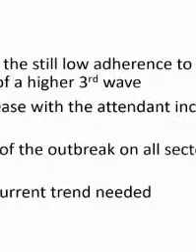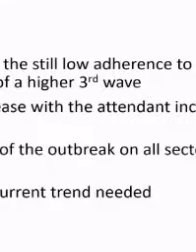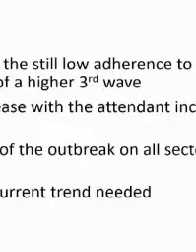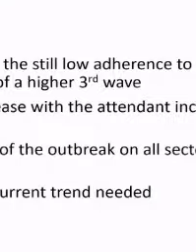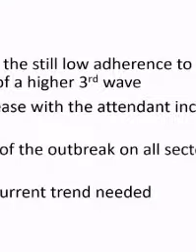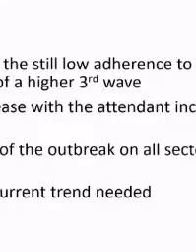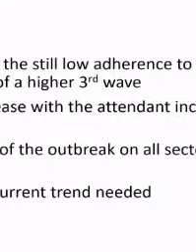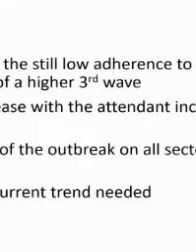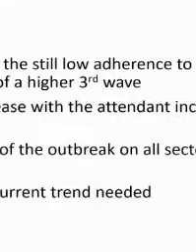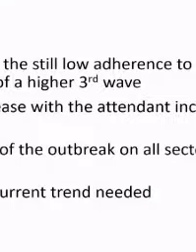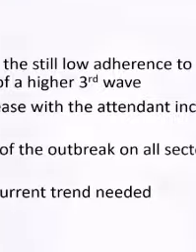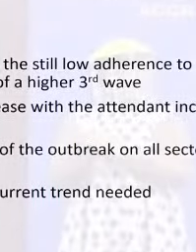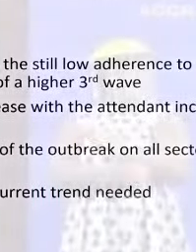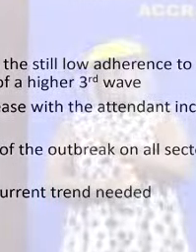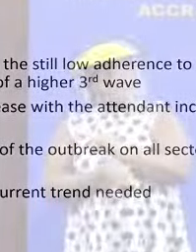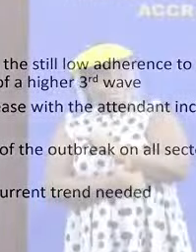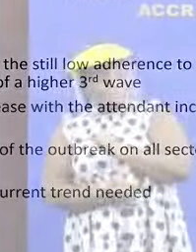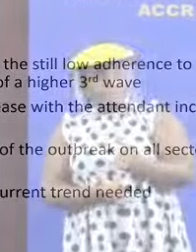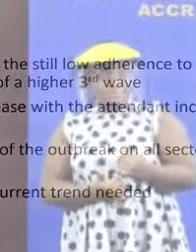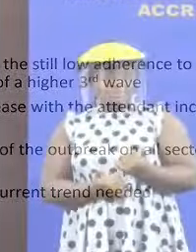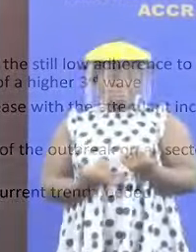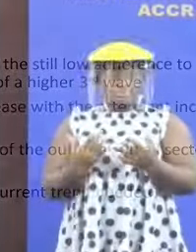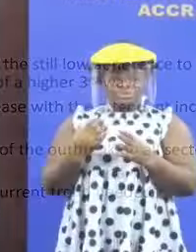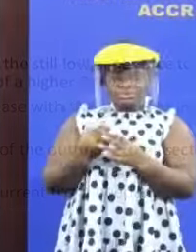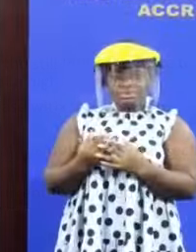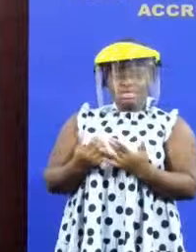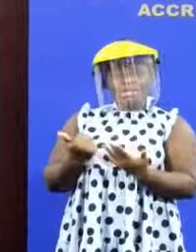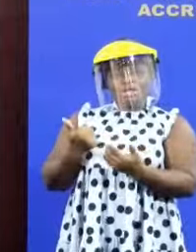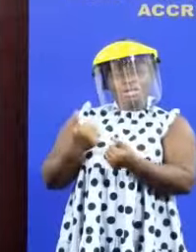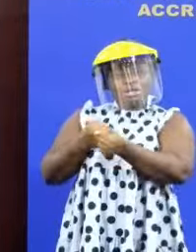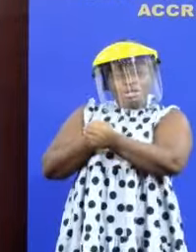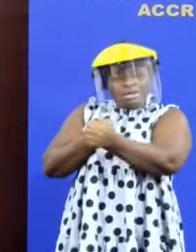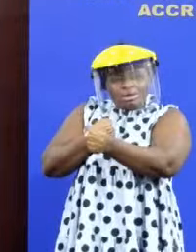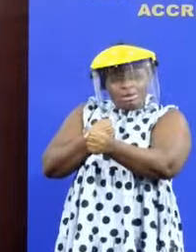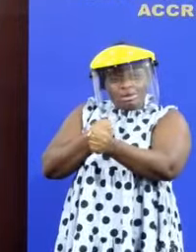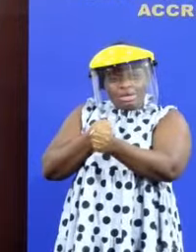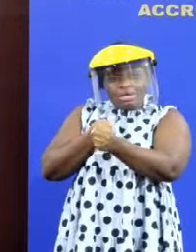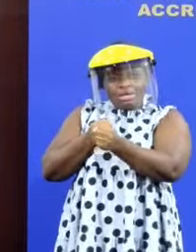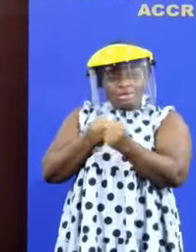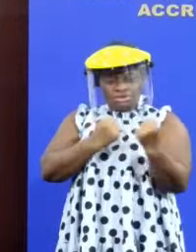do in this country. And aggressive effort at reversing